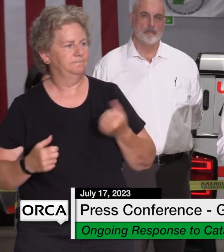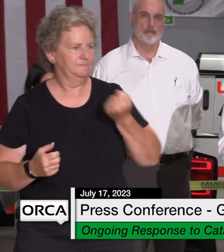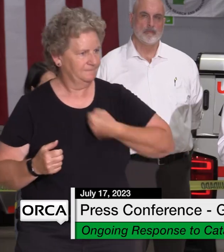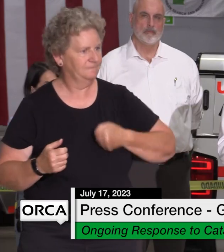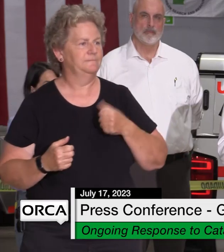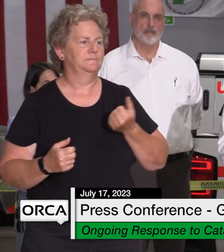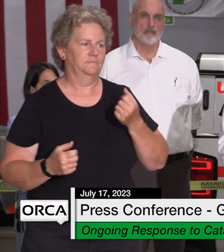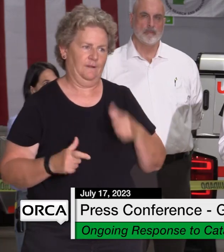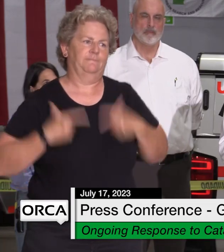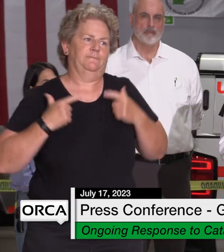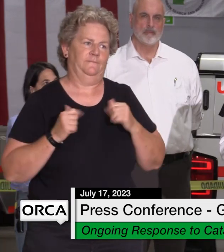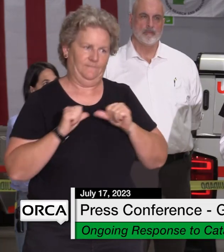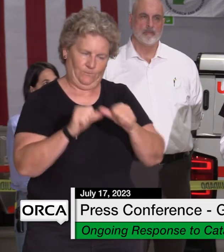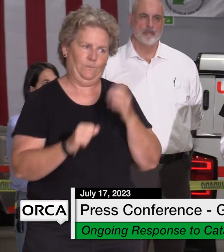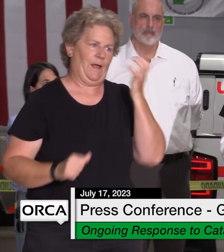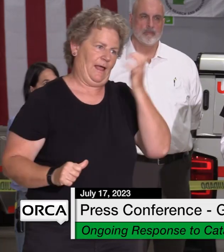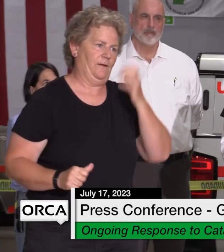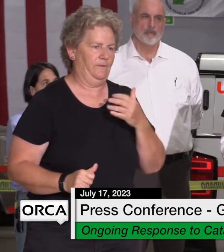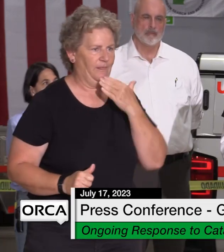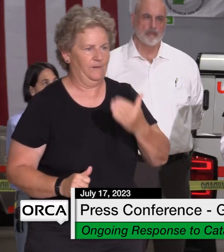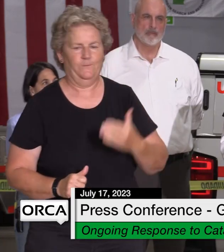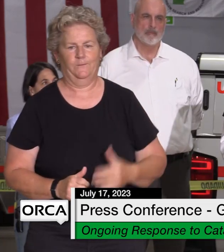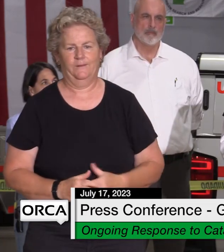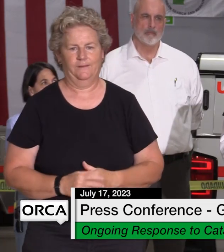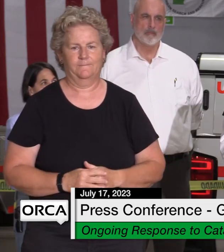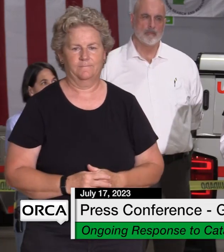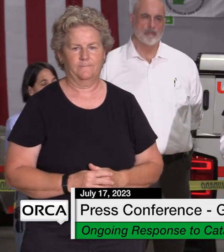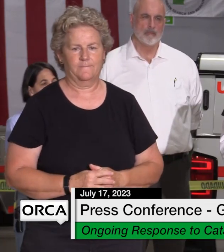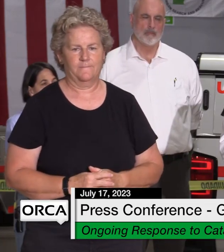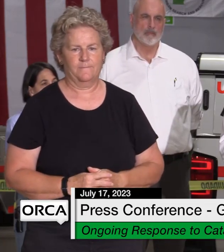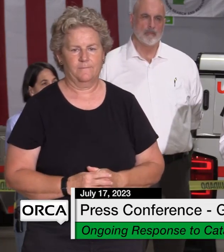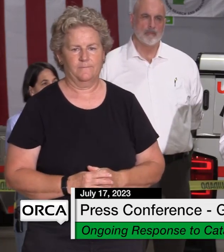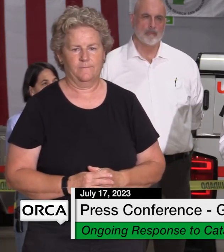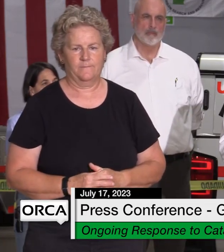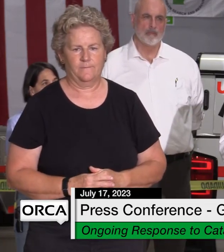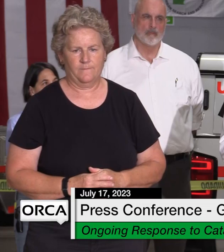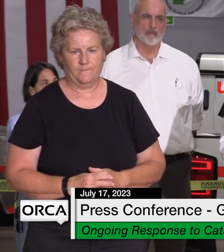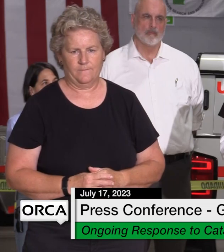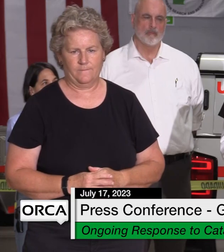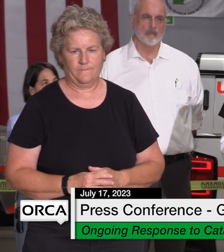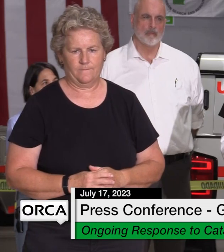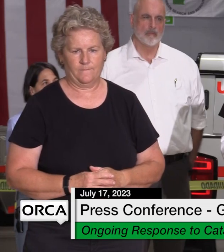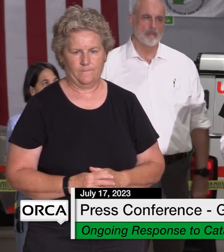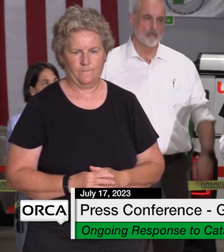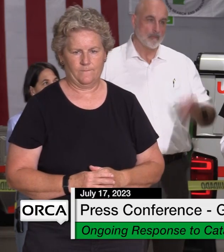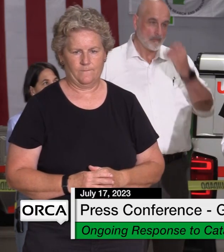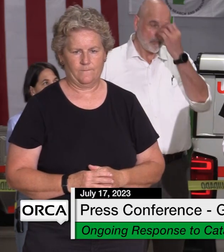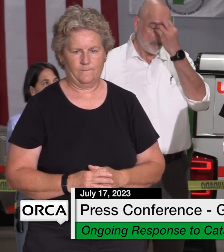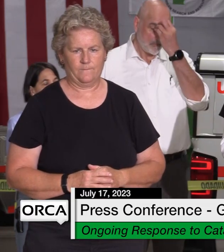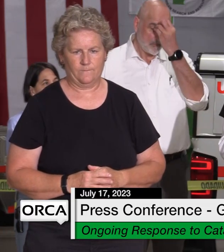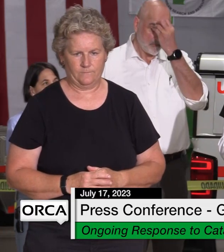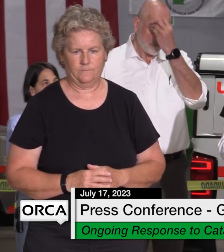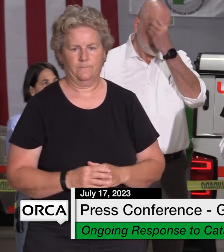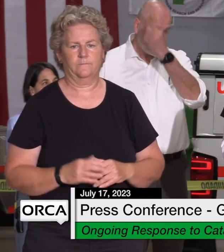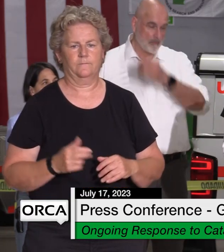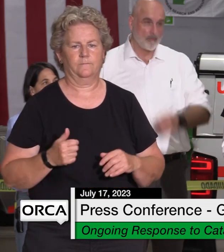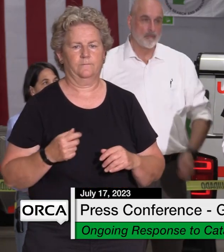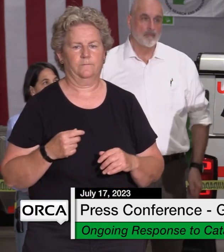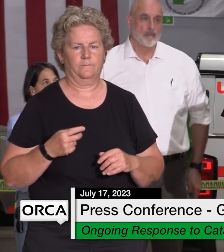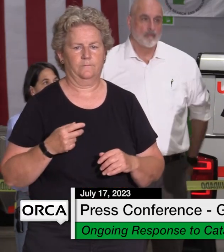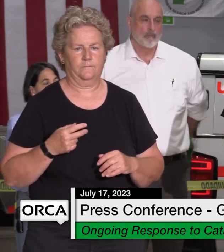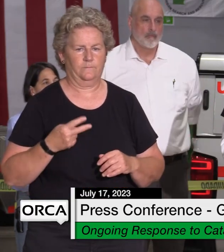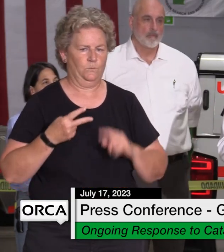I want to recognize Senator Welch, who was with us earlier today, as well as Senator Bernie Sanders. I have been in touch with both of